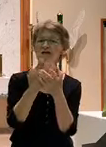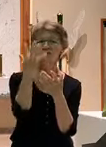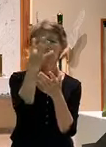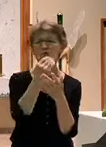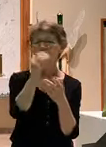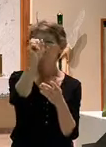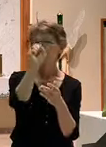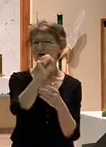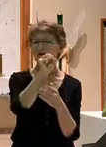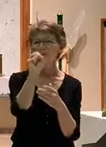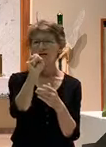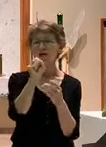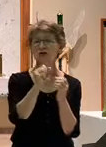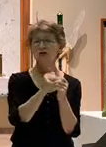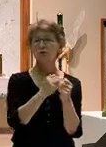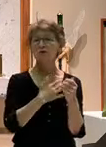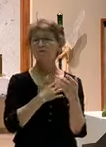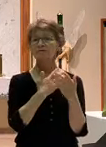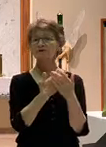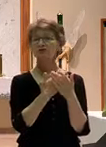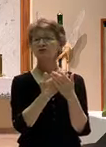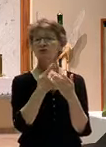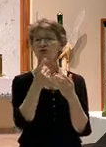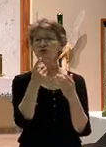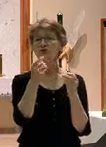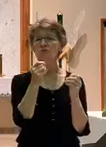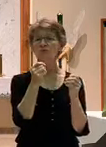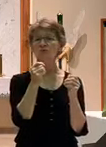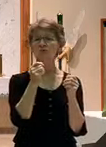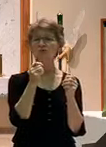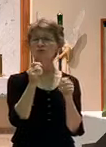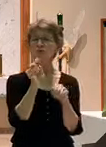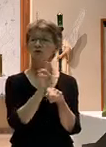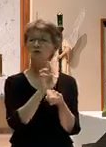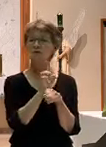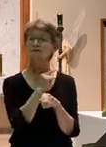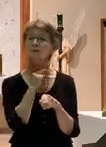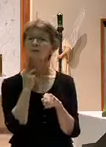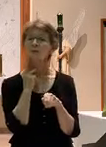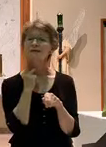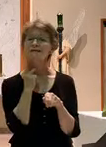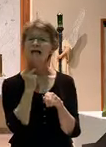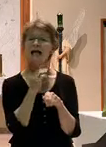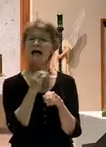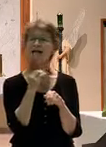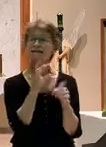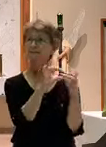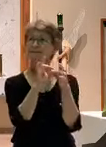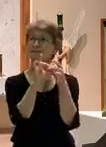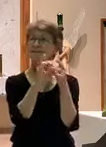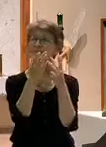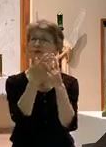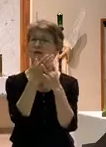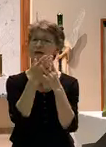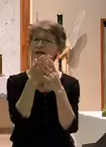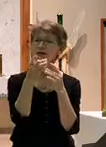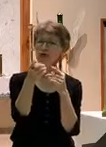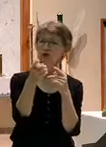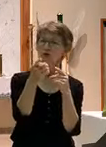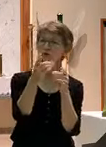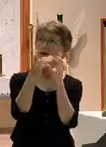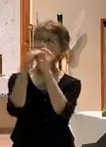because with confession, what we can do using the priest as that minister of God, we can lay before God all